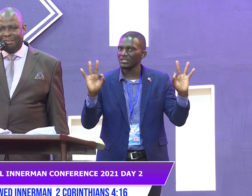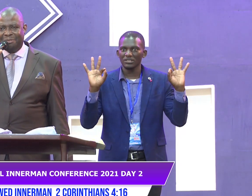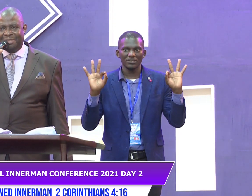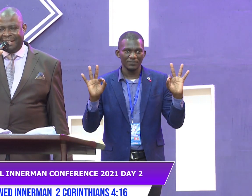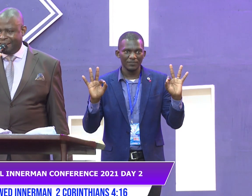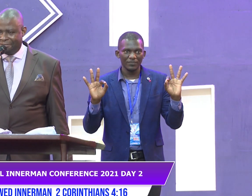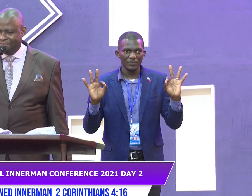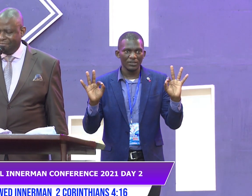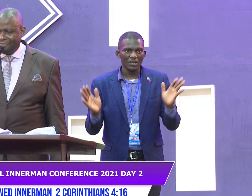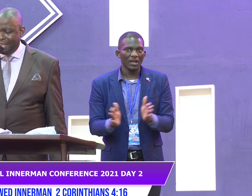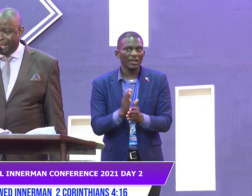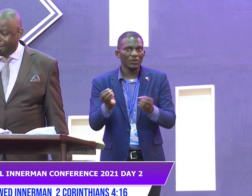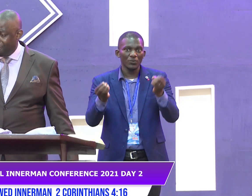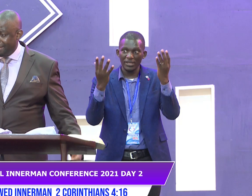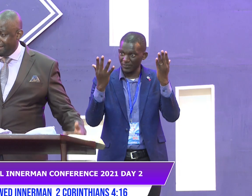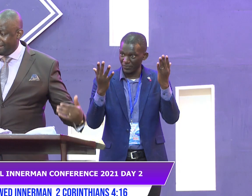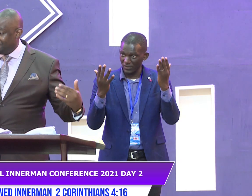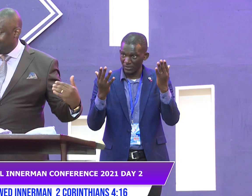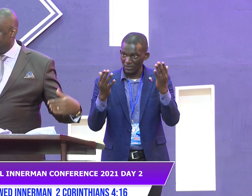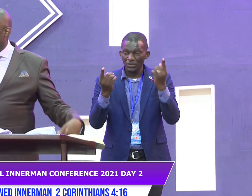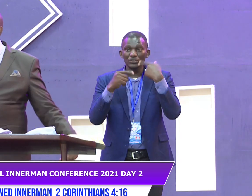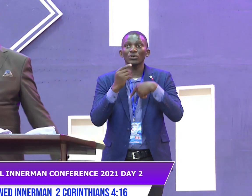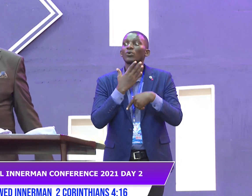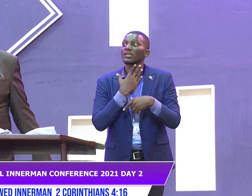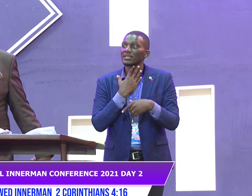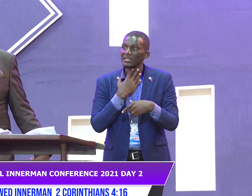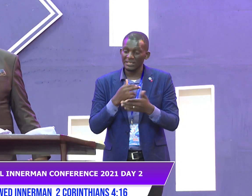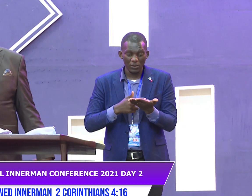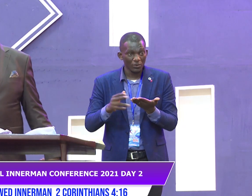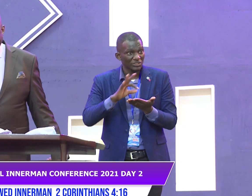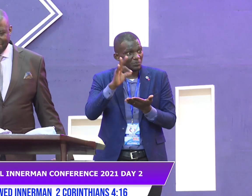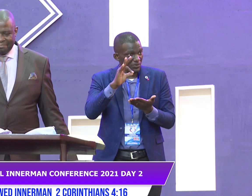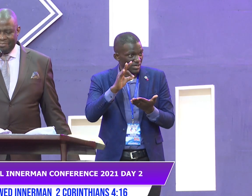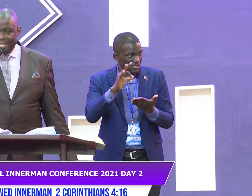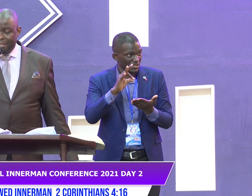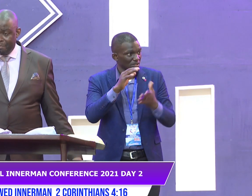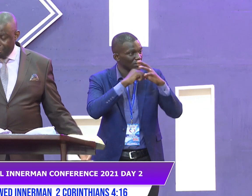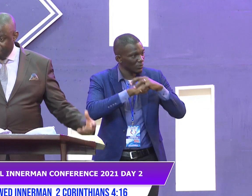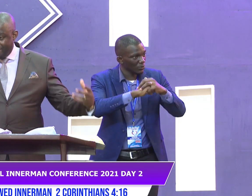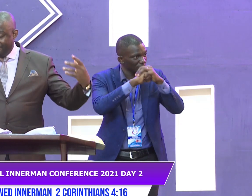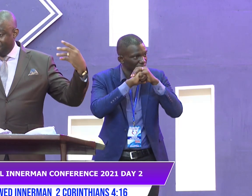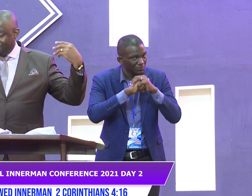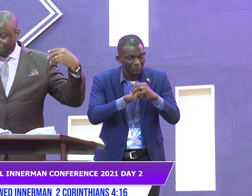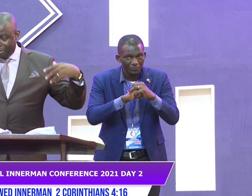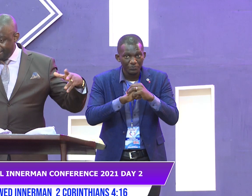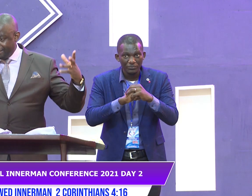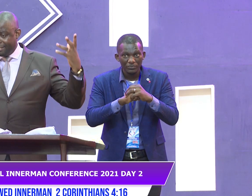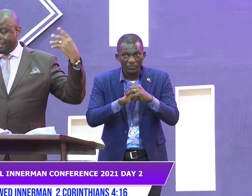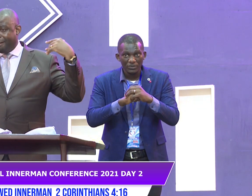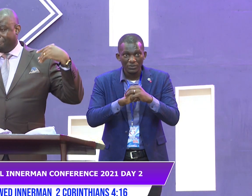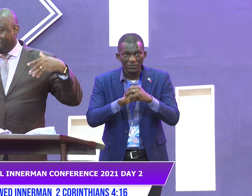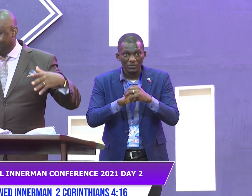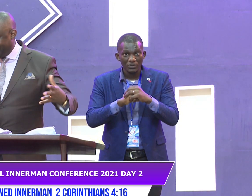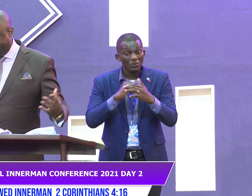Hallelujah. Amen. How we need it as worshippers. Because when those